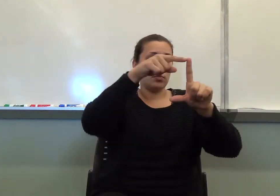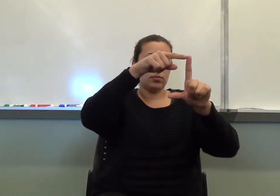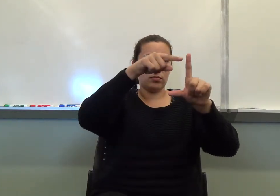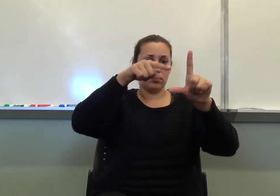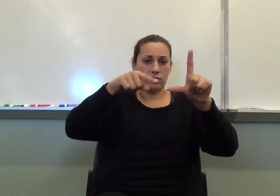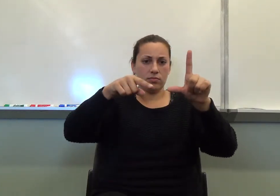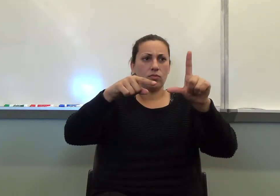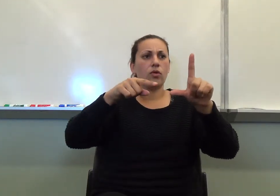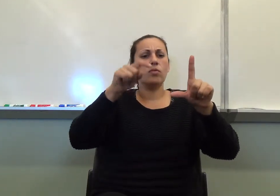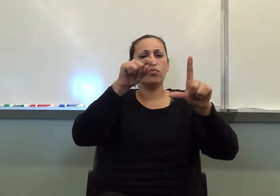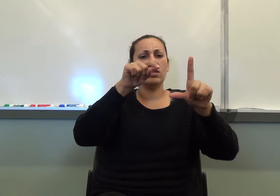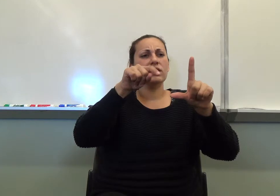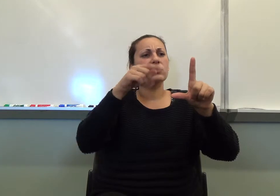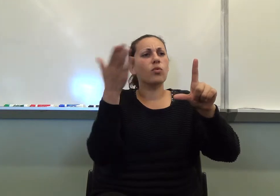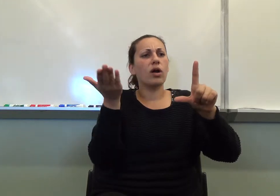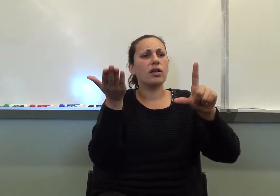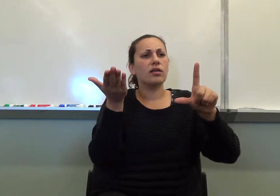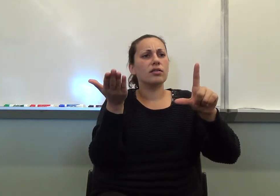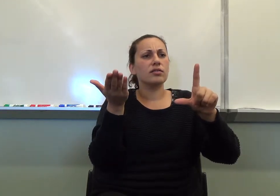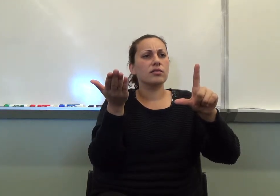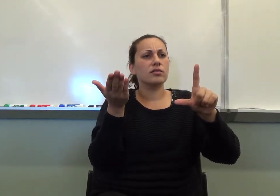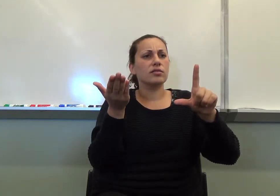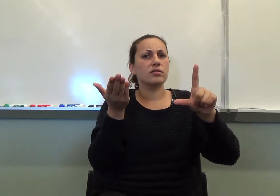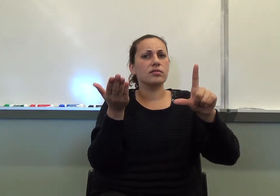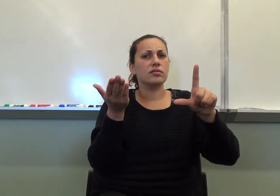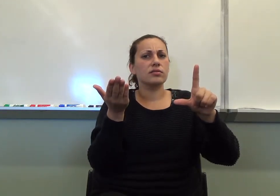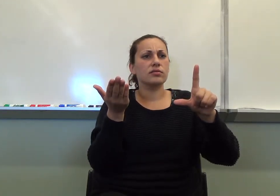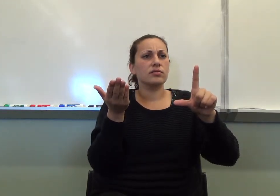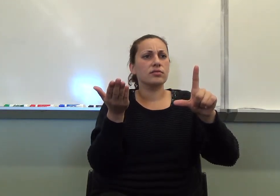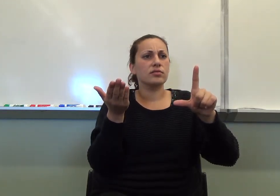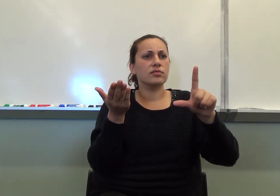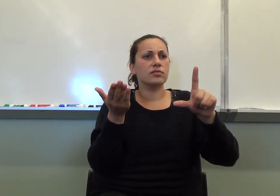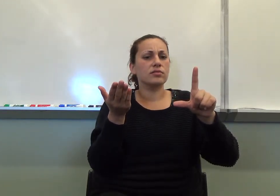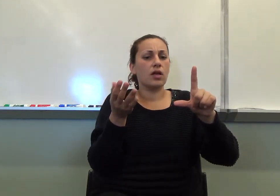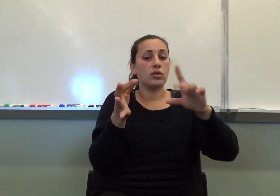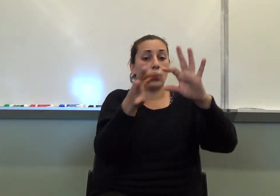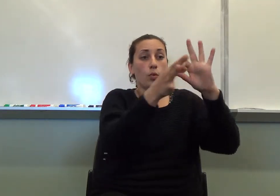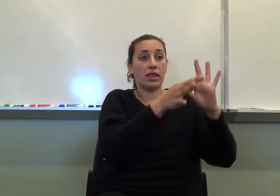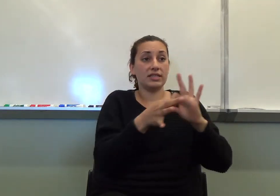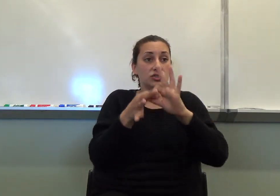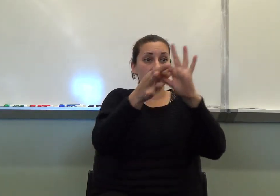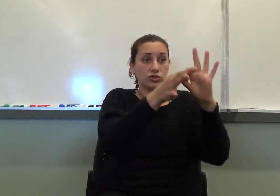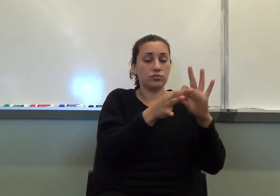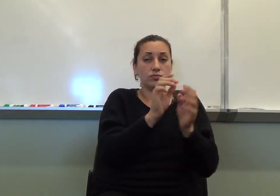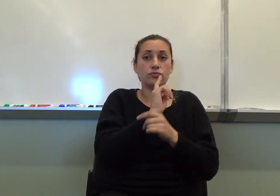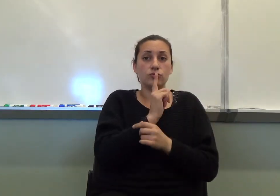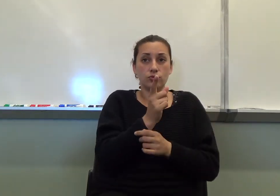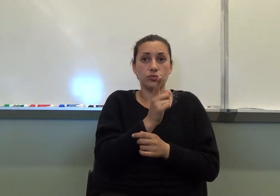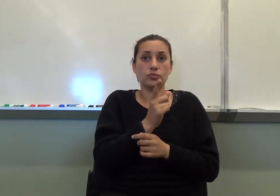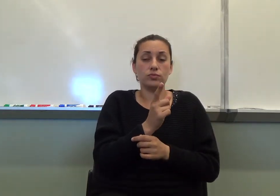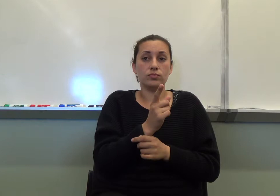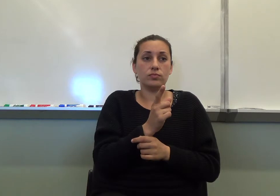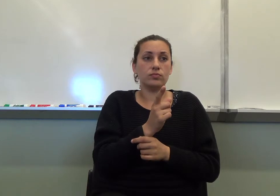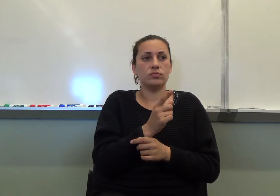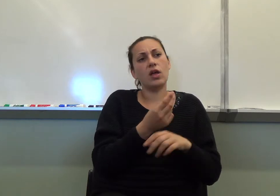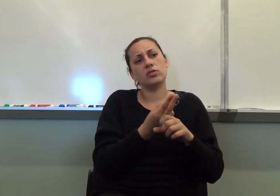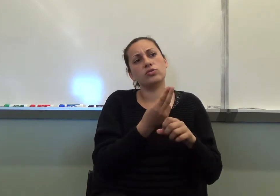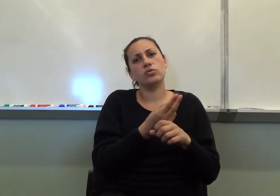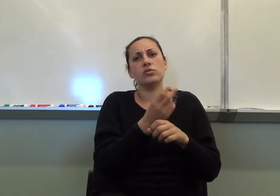is that? Well, he said this relationship is true. So let's go ahead and use the relationship and see what